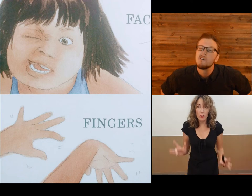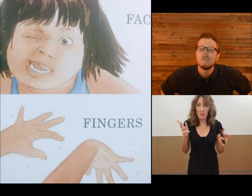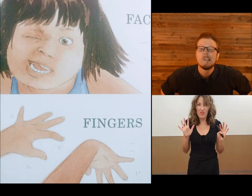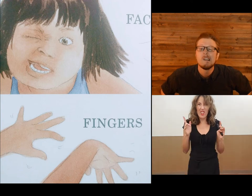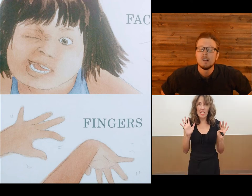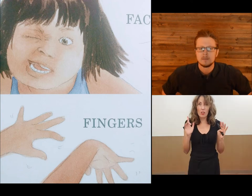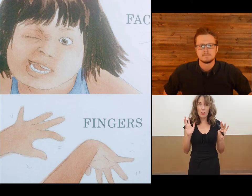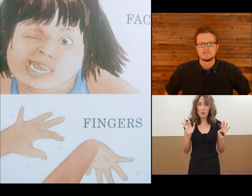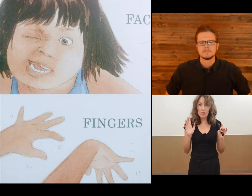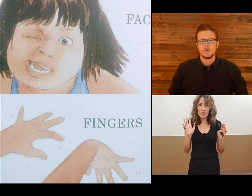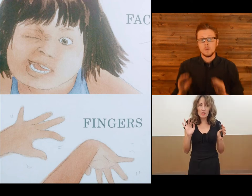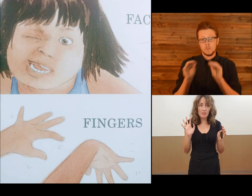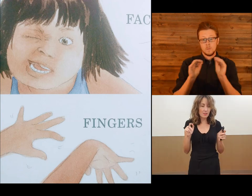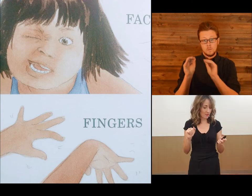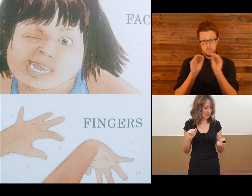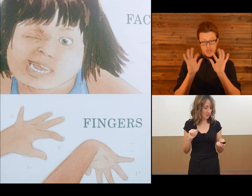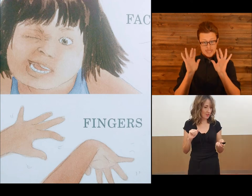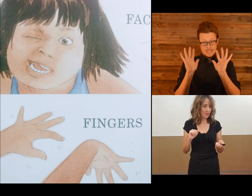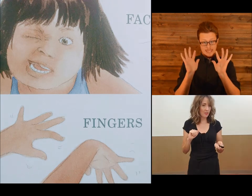move your fingers.